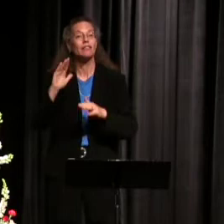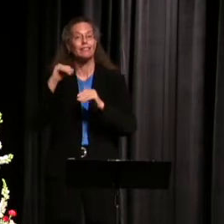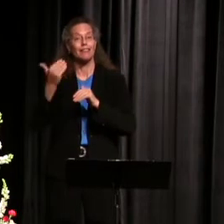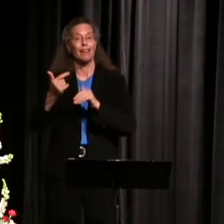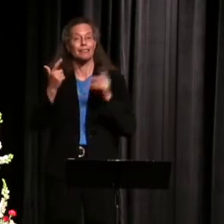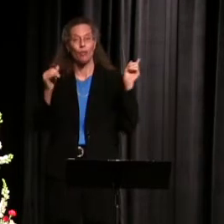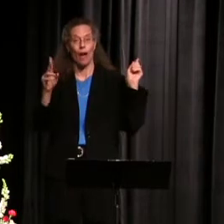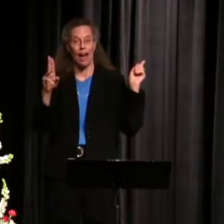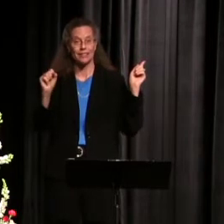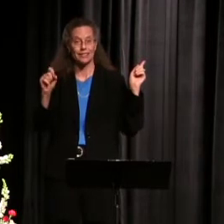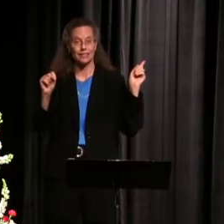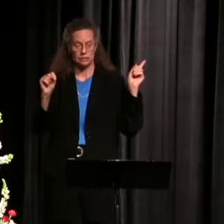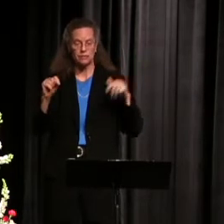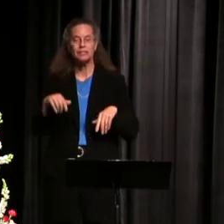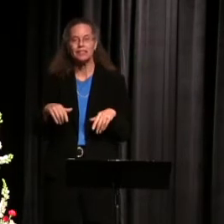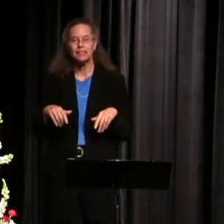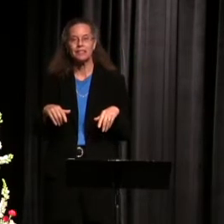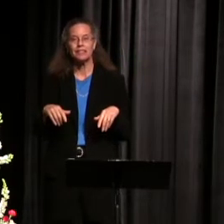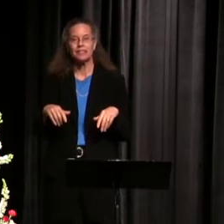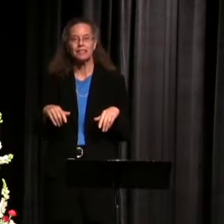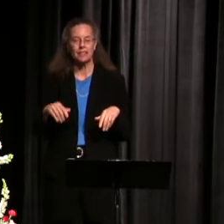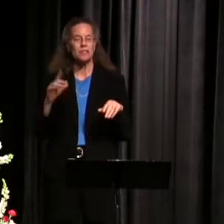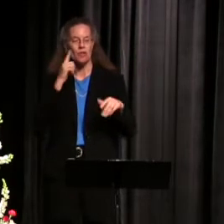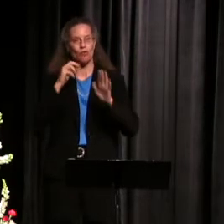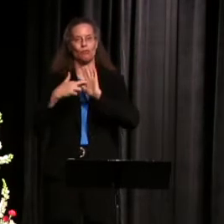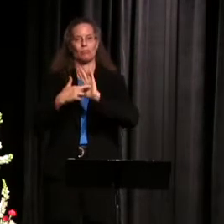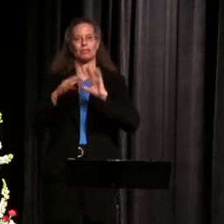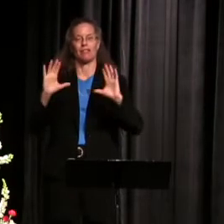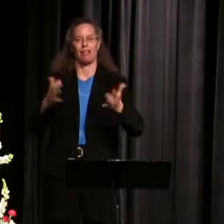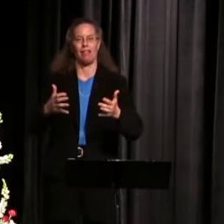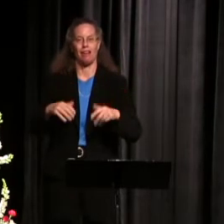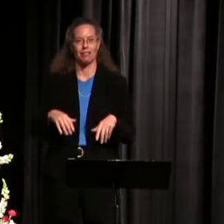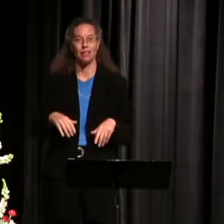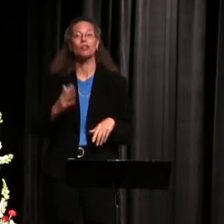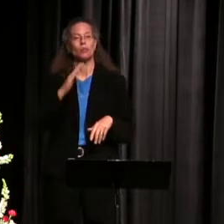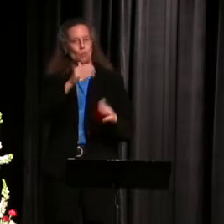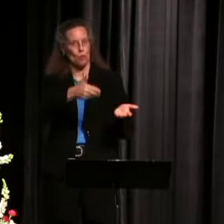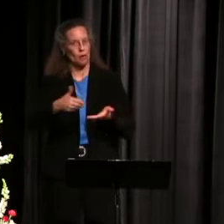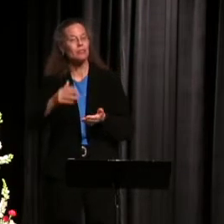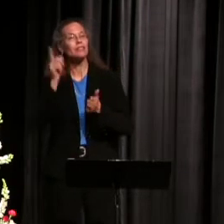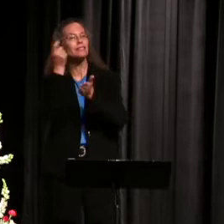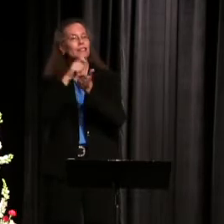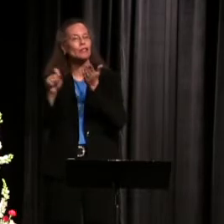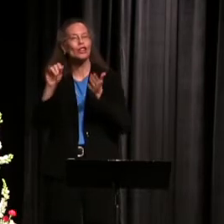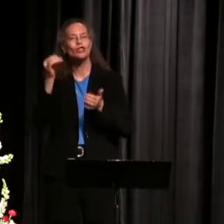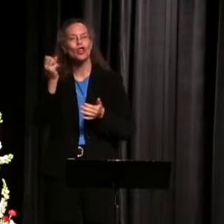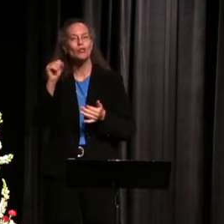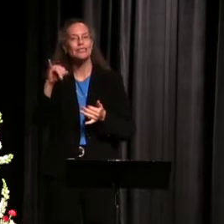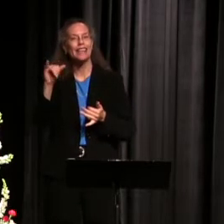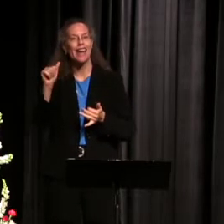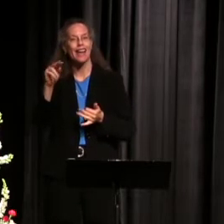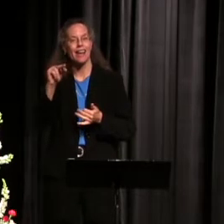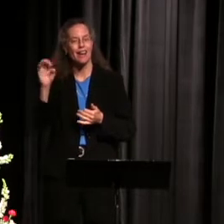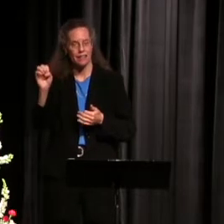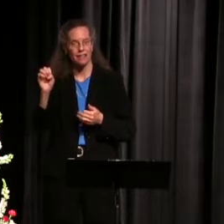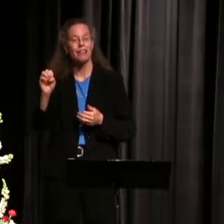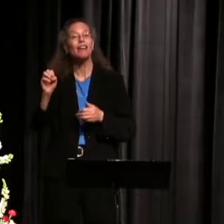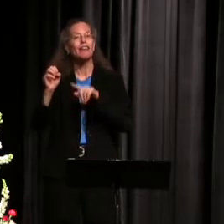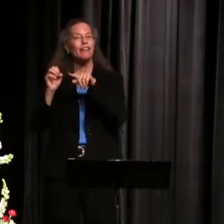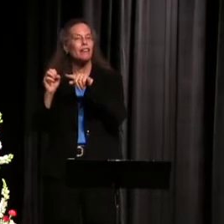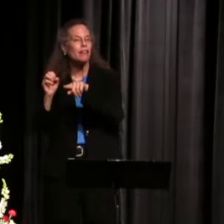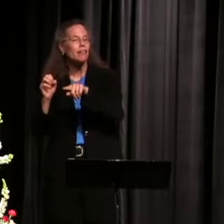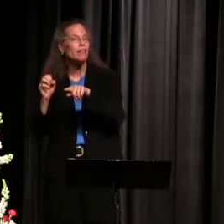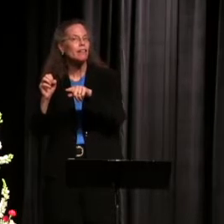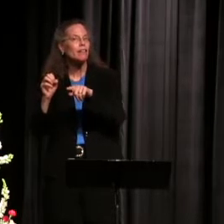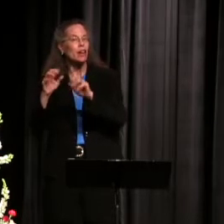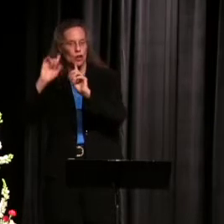a special presentation to make on behalf of the class of 2020. Please welcome our secretary, Josiah Keenan, who's headed to Penn State